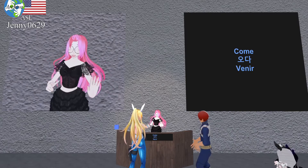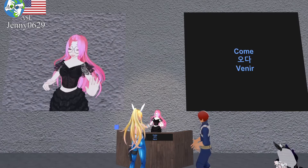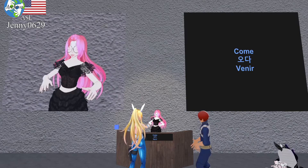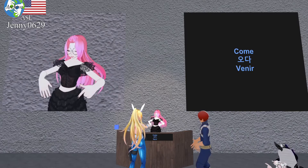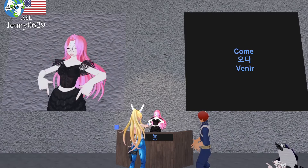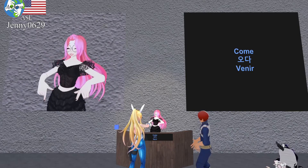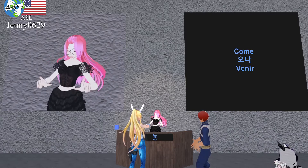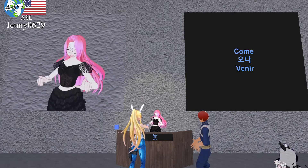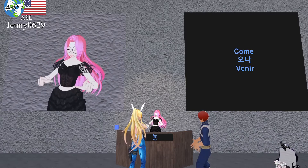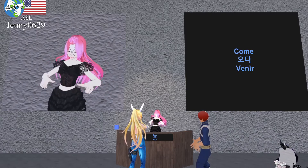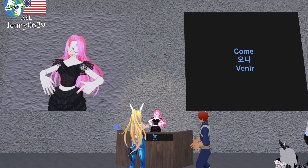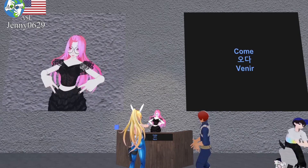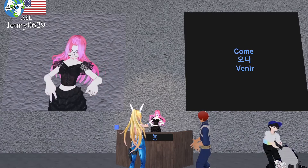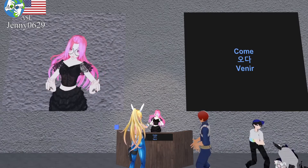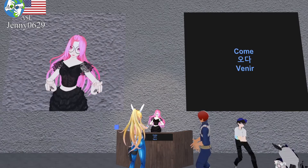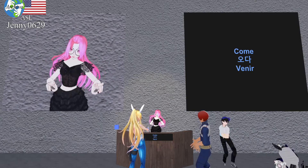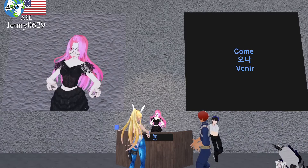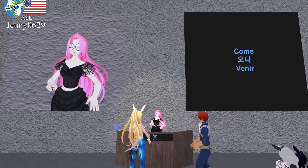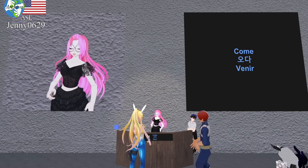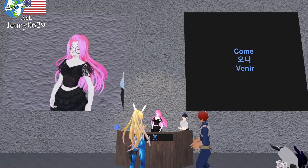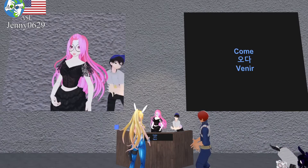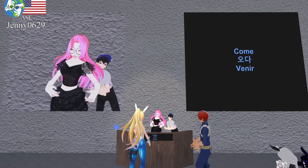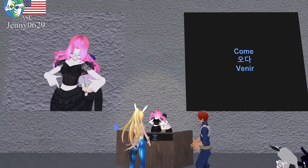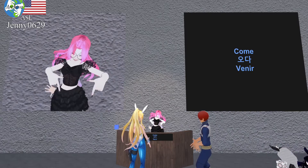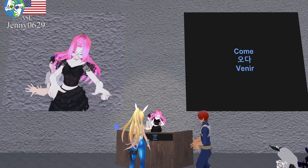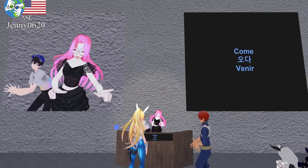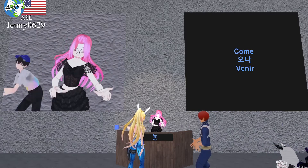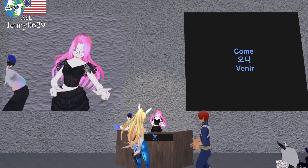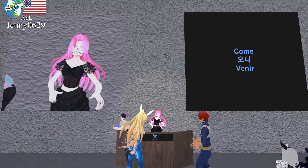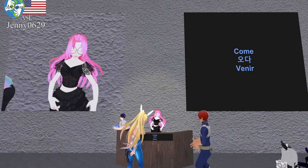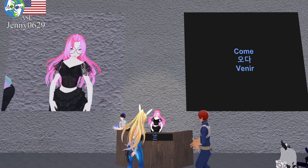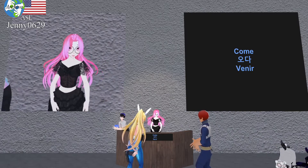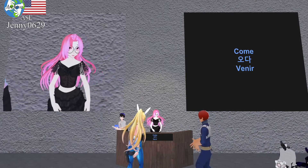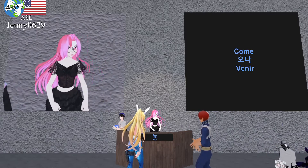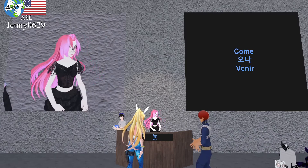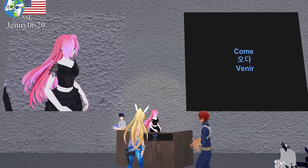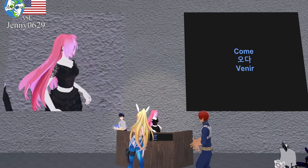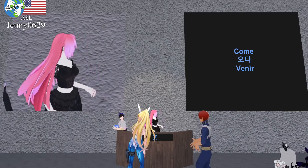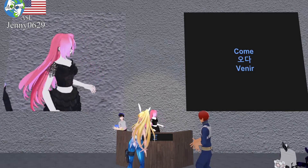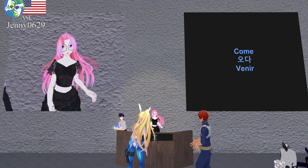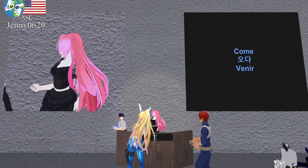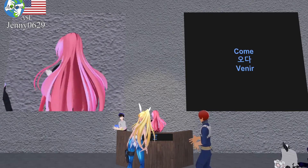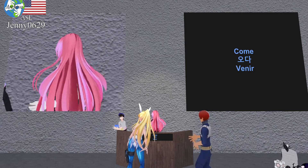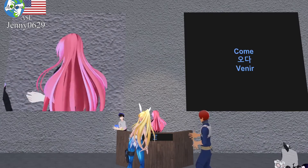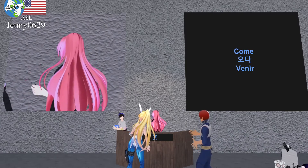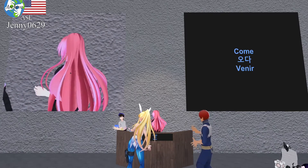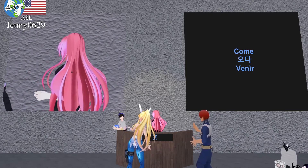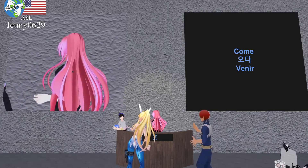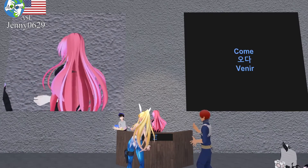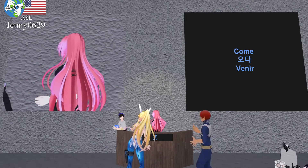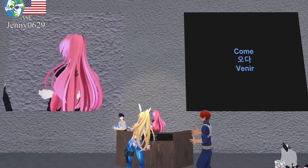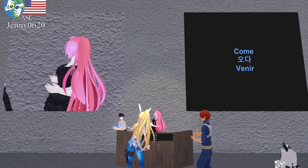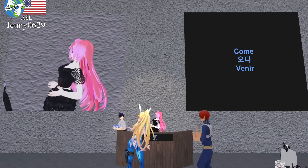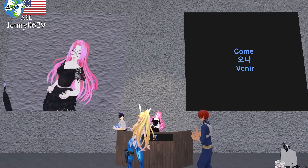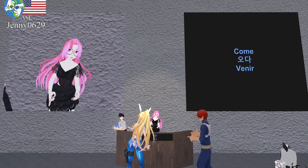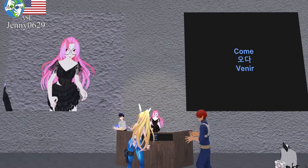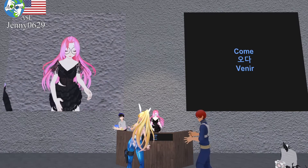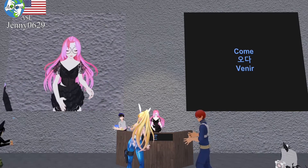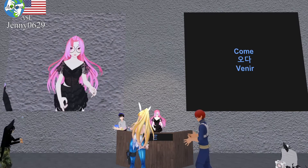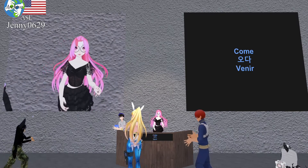wanted to make sure. So yeah. Just like that, because it's allowed. Whoa!